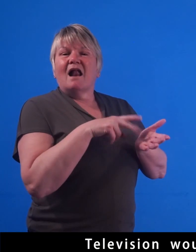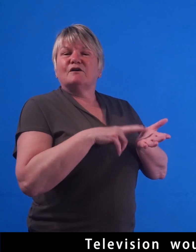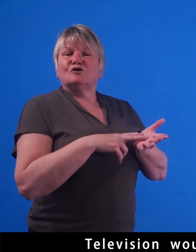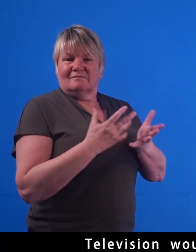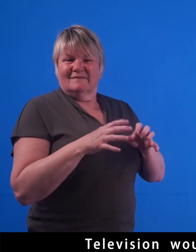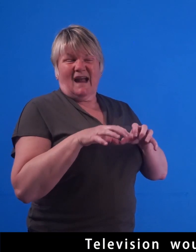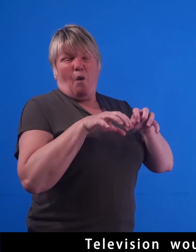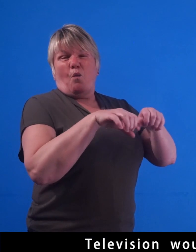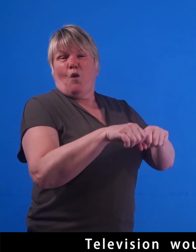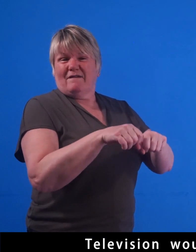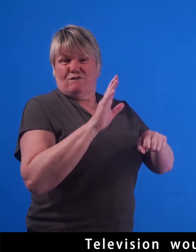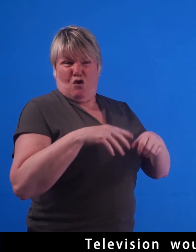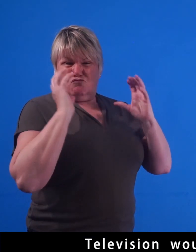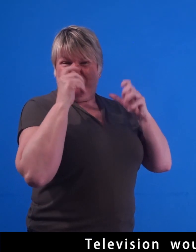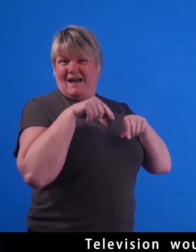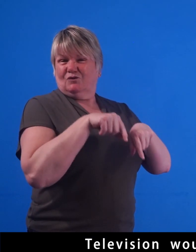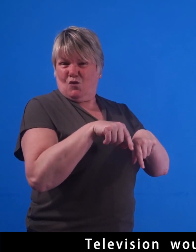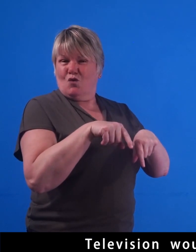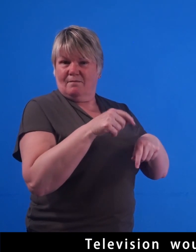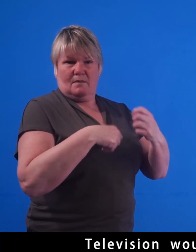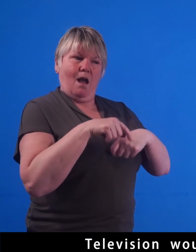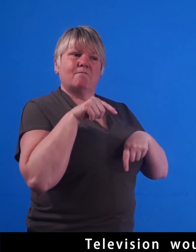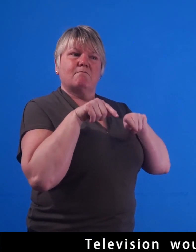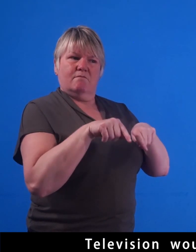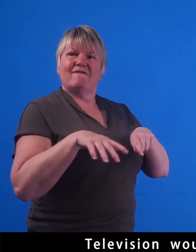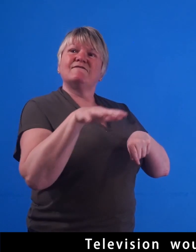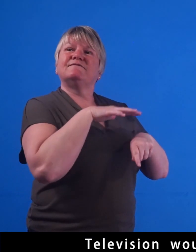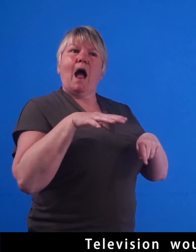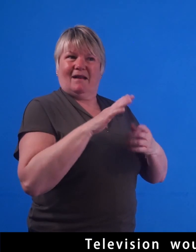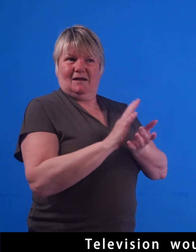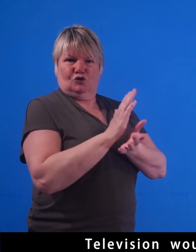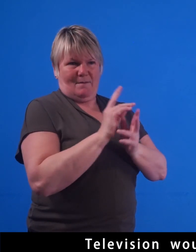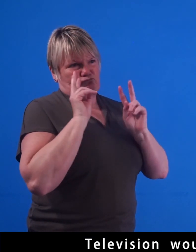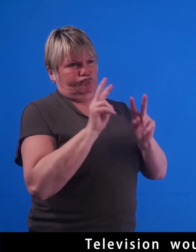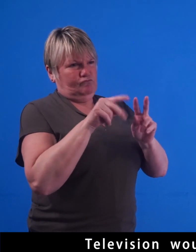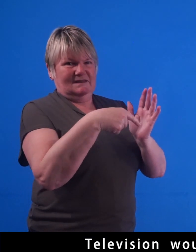Television would eventually take over as the main form of family entertainment.